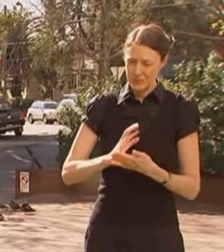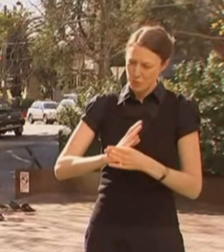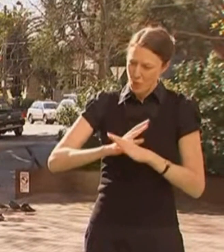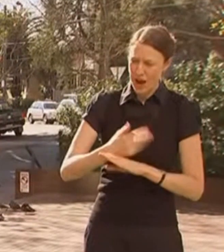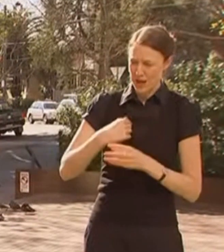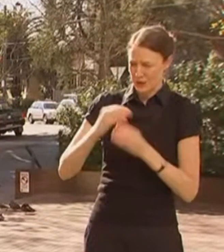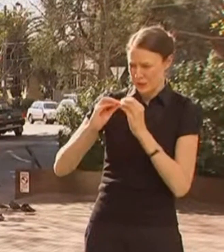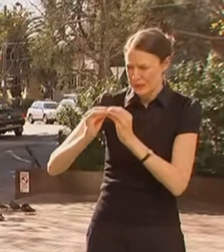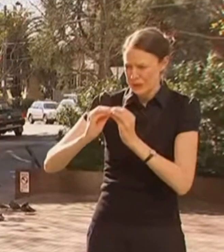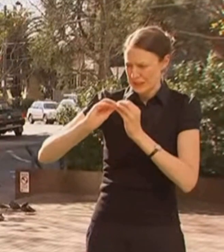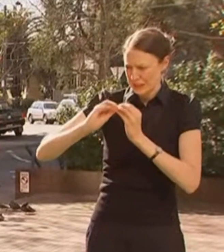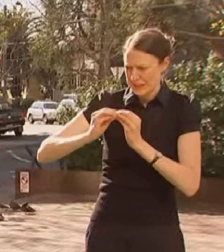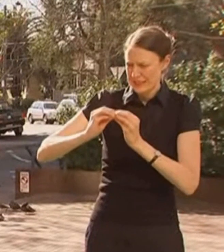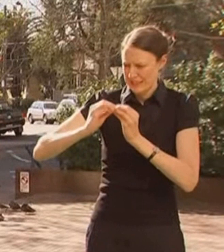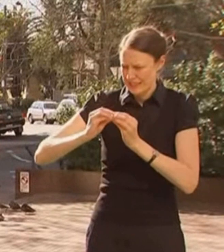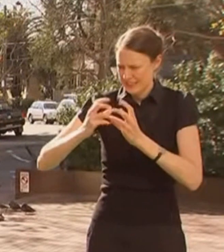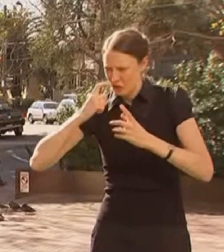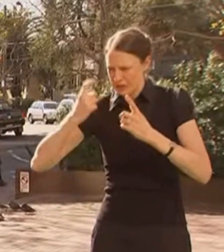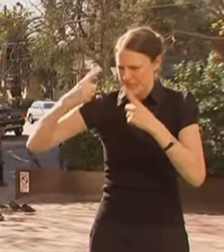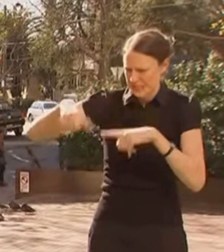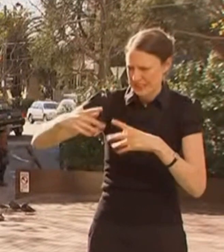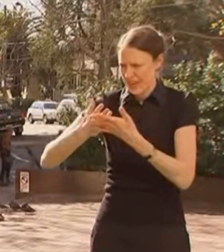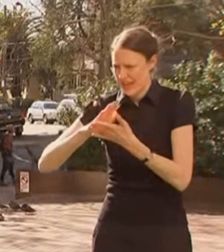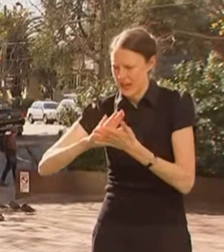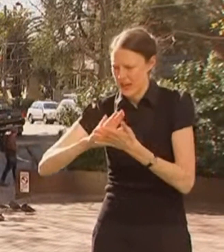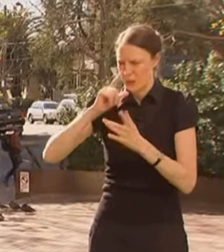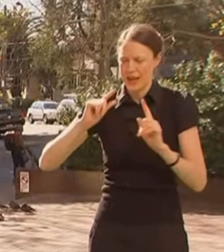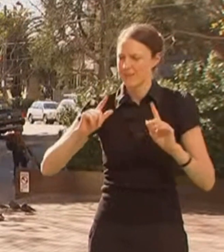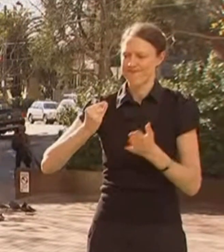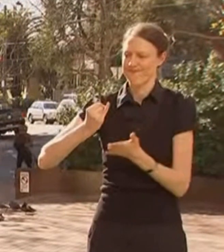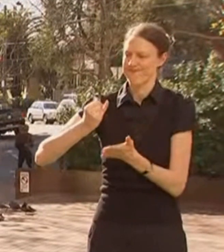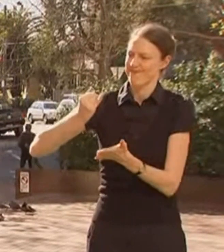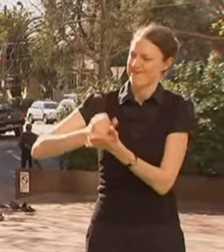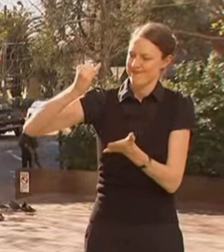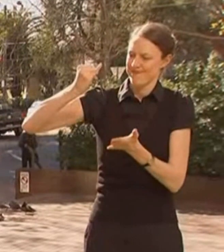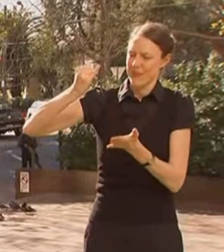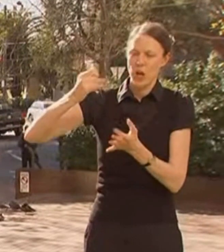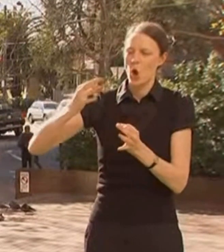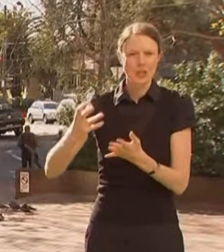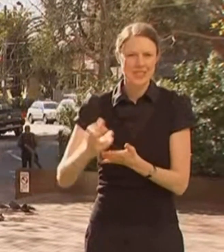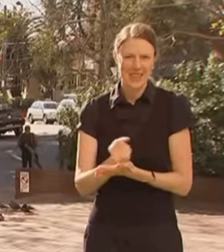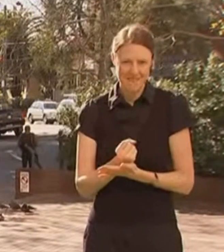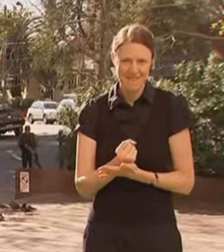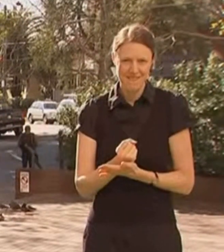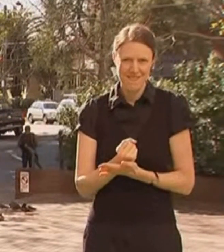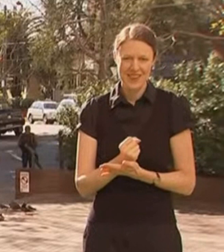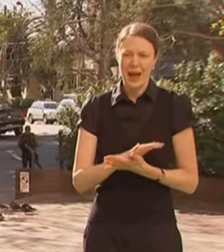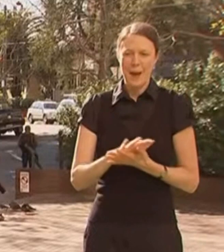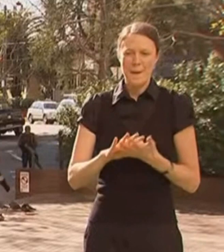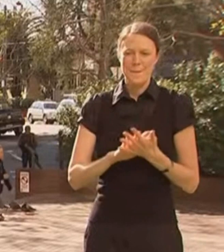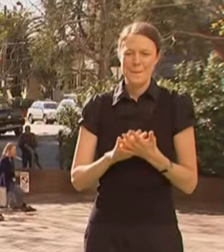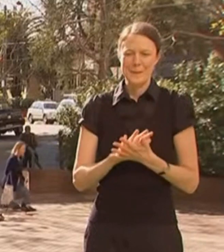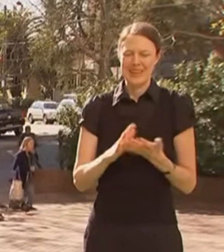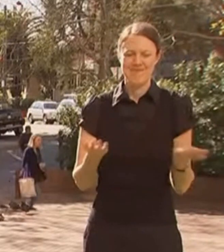protesting about, because I know passions are high. But what I am commenting about is asking everybody just to do the responsible thing in the middle of a